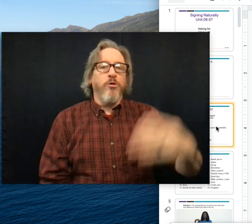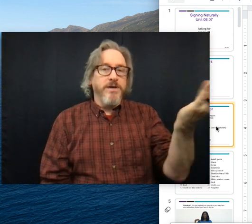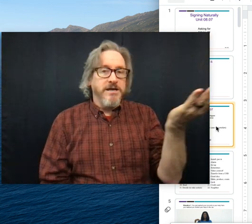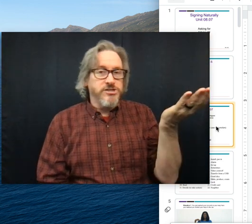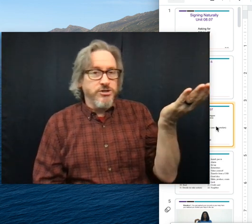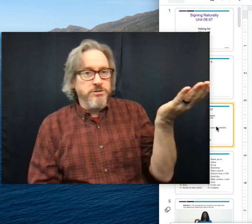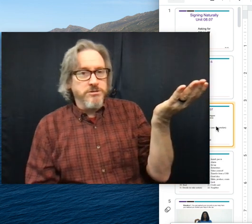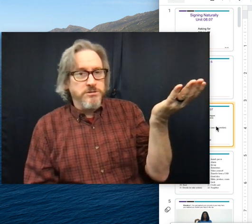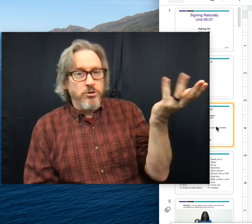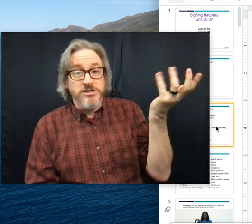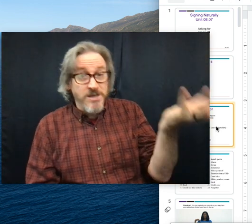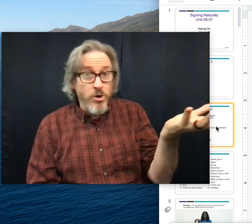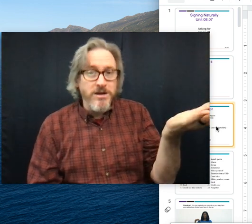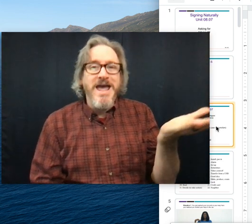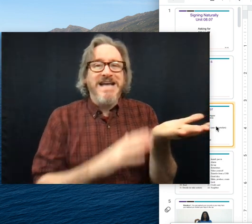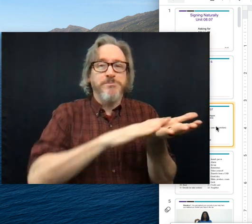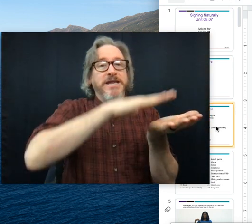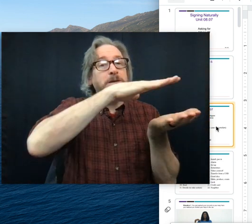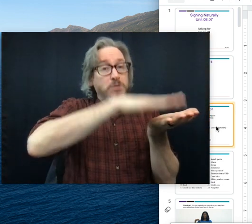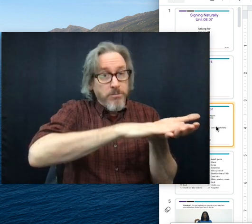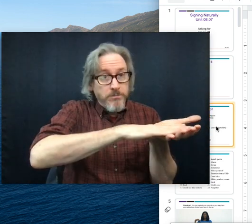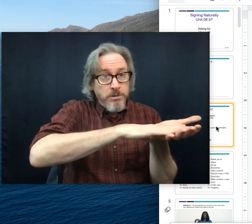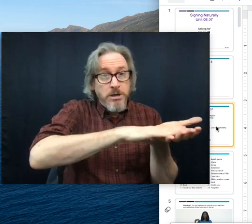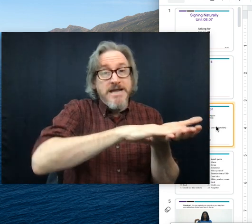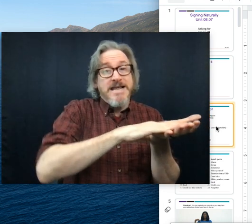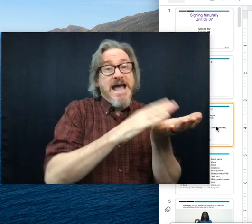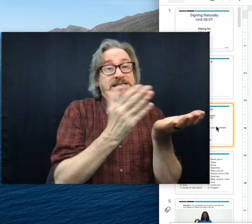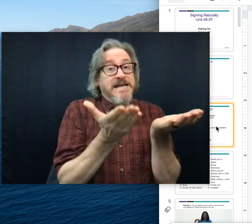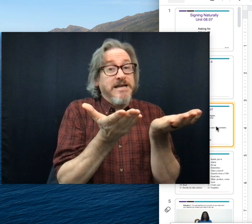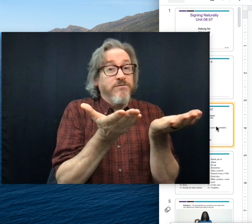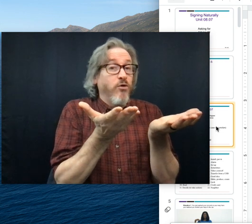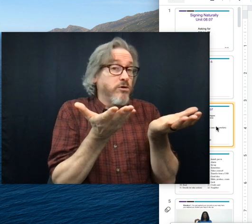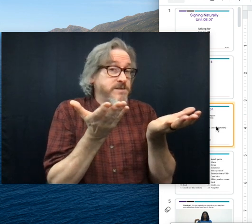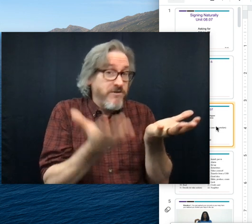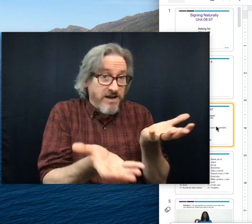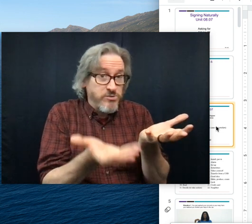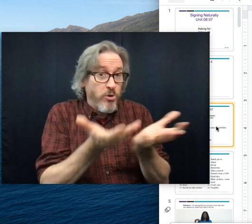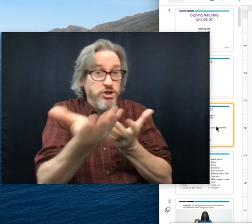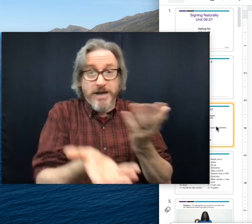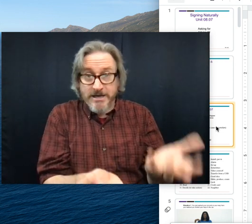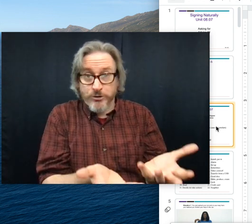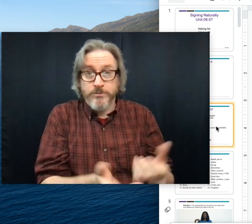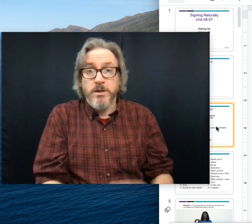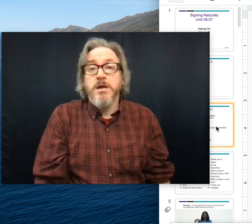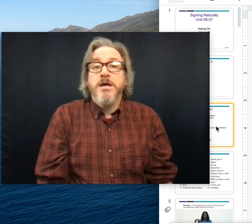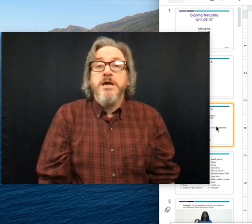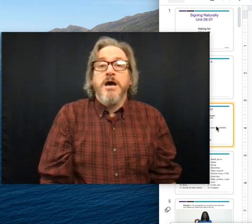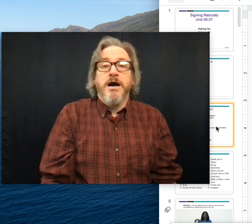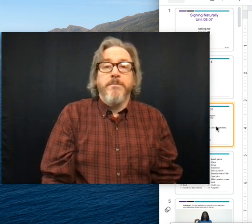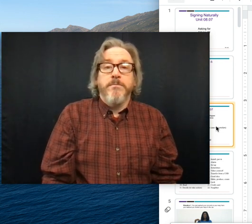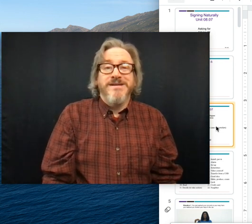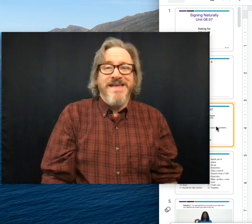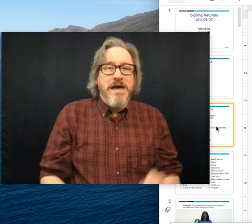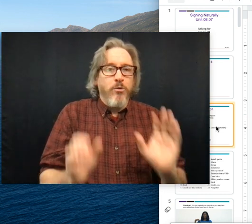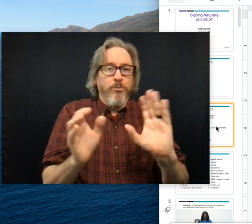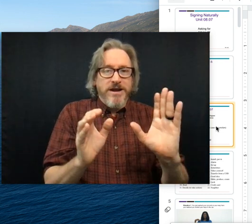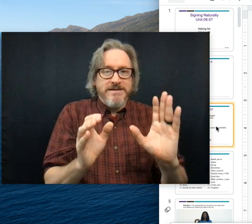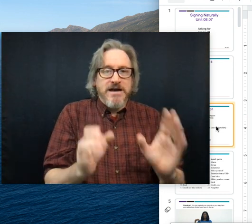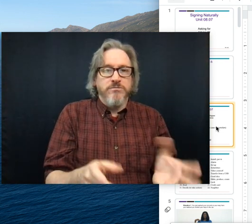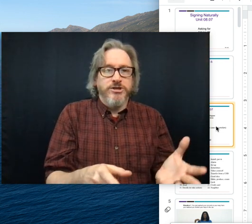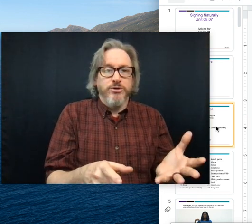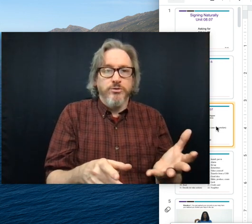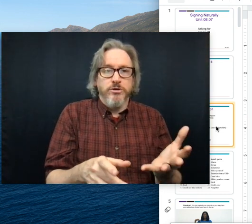and that will be a student or someone explaining a problem, asking for some advice. What should I do? And that